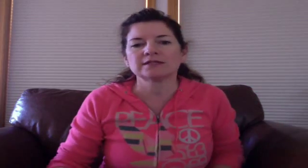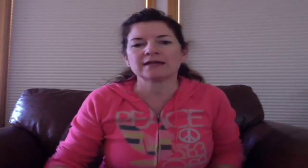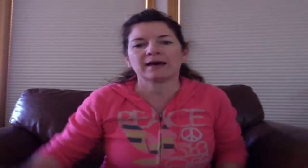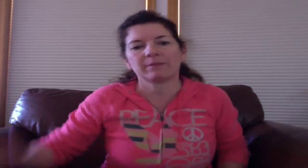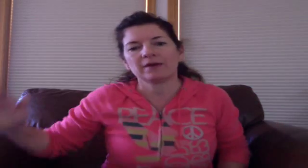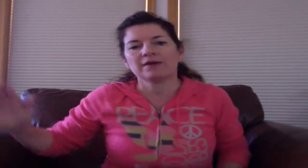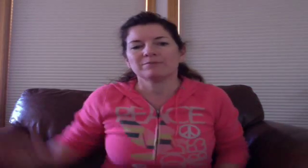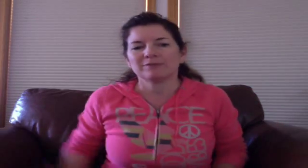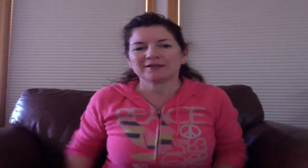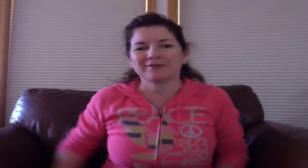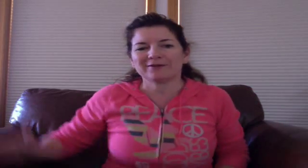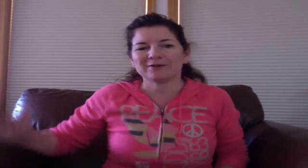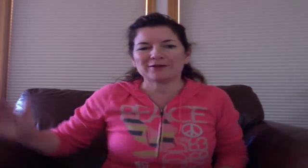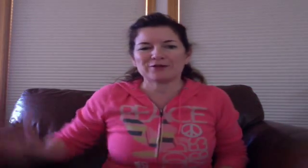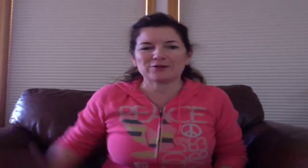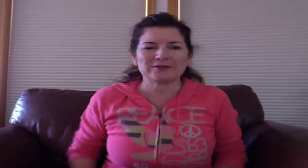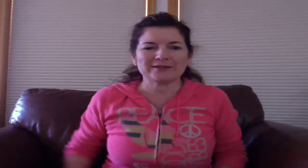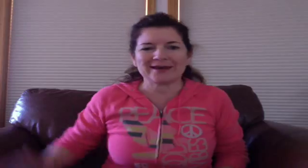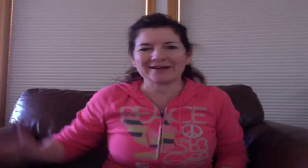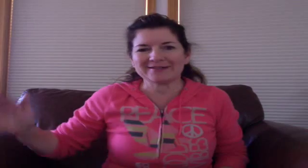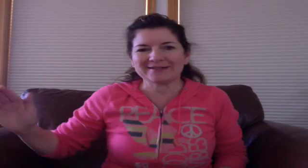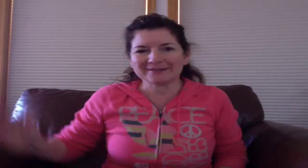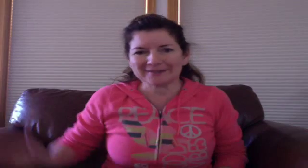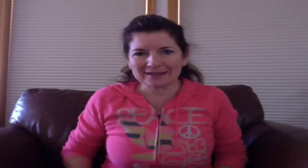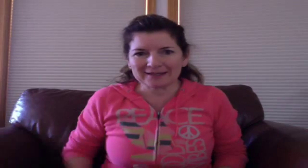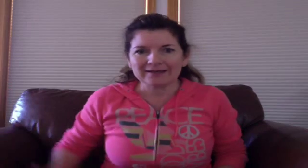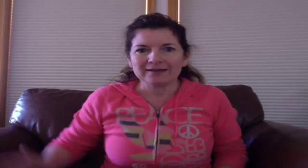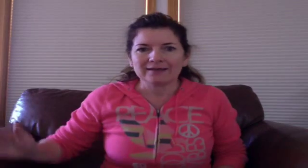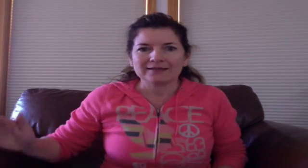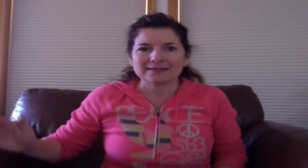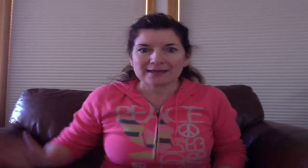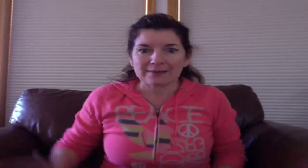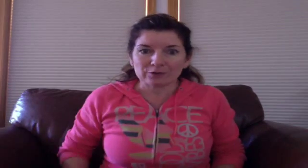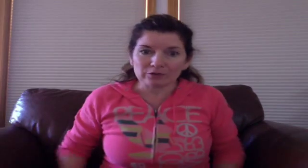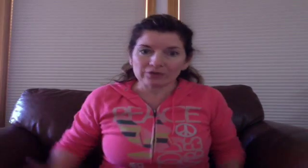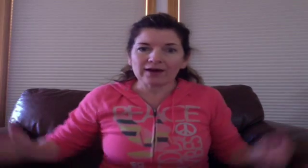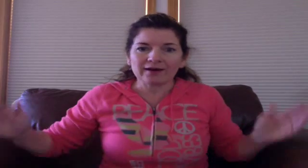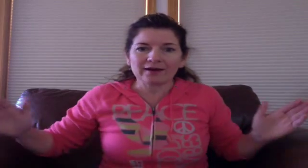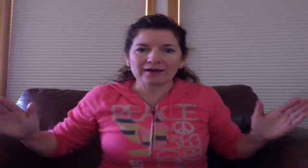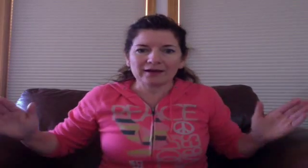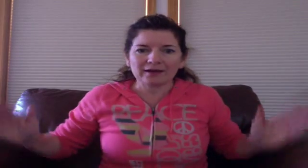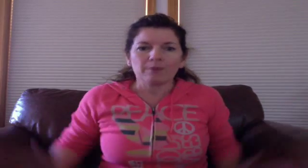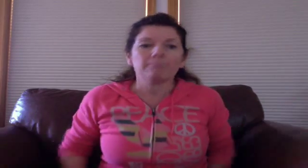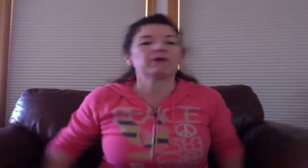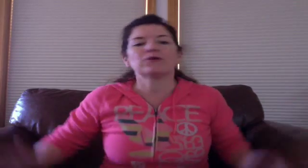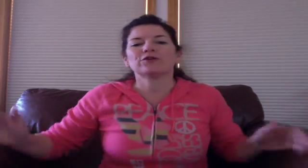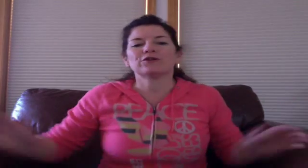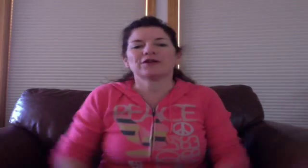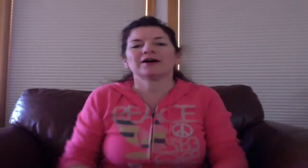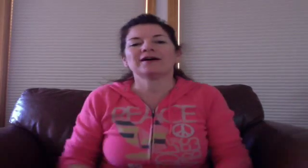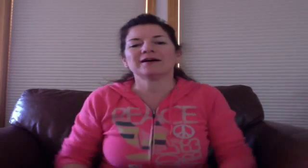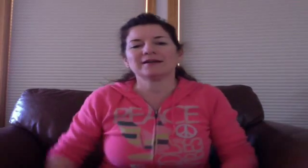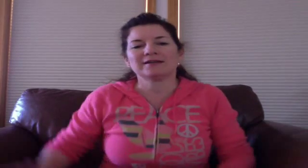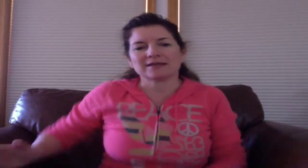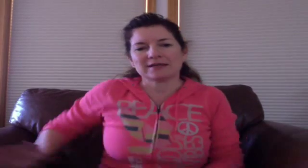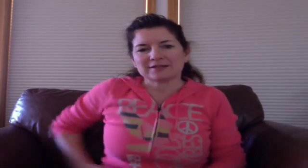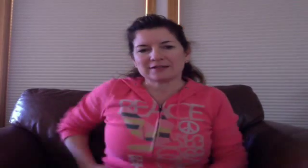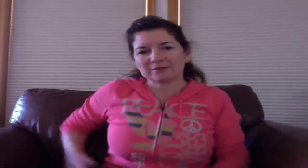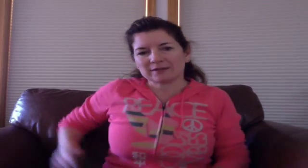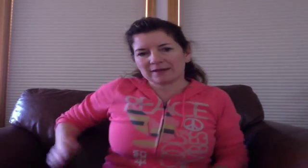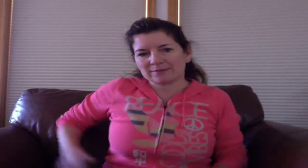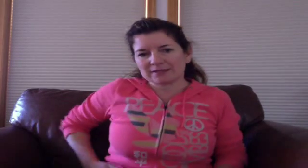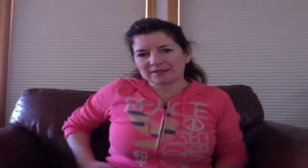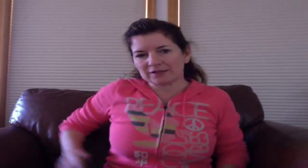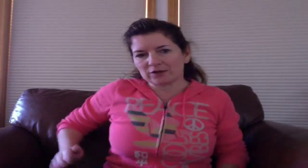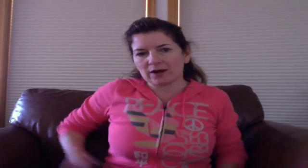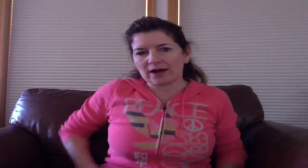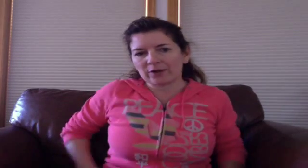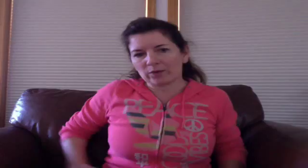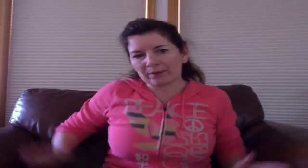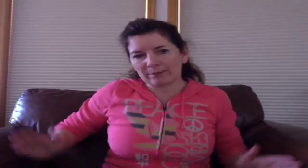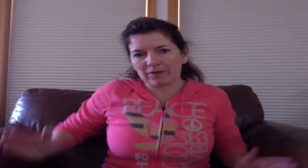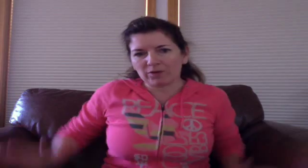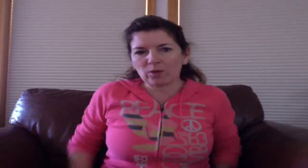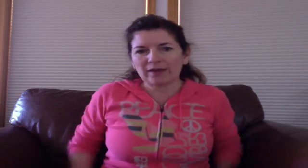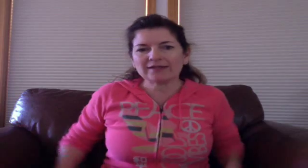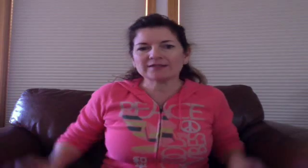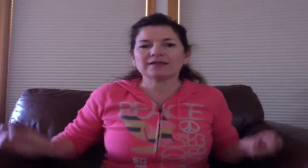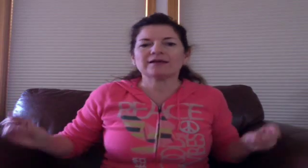snap, but they very enthusiastically slap their thigh, both their thighs. Sometimes it's a little higher up on the waist,